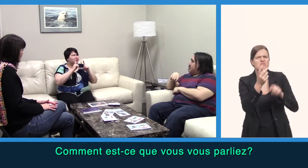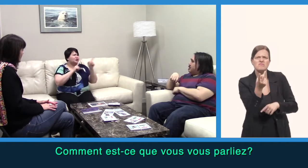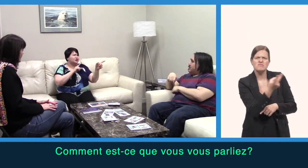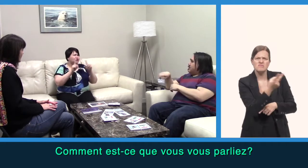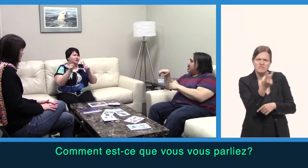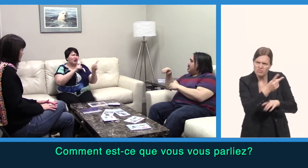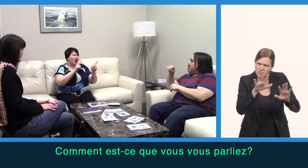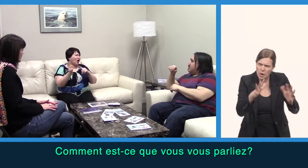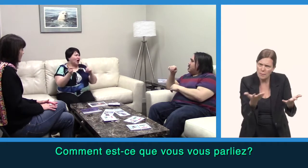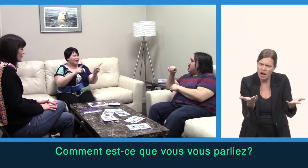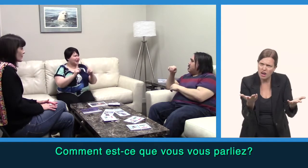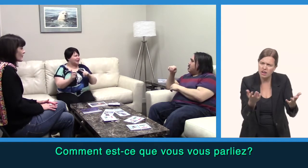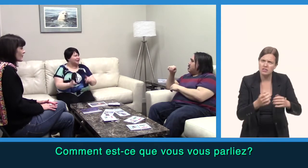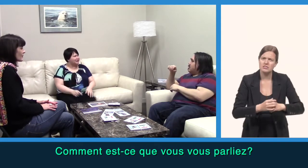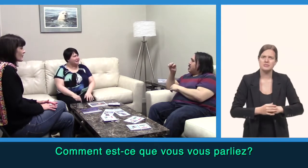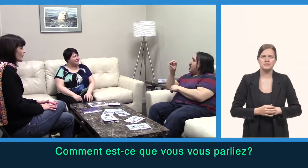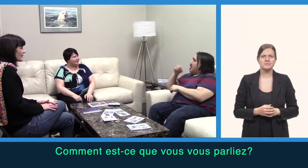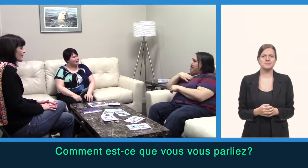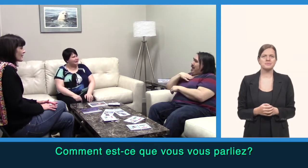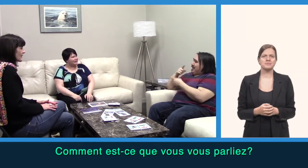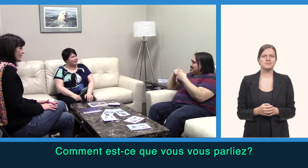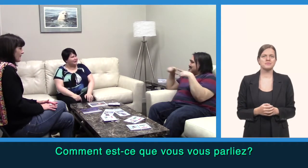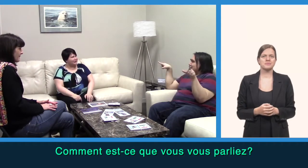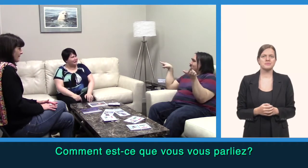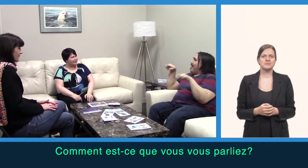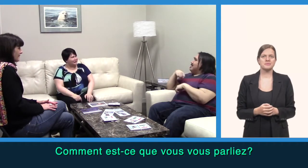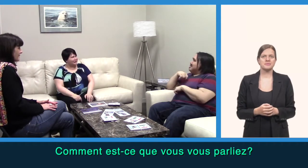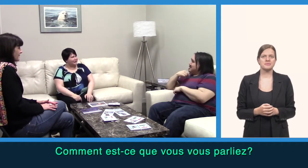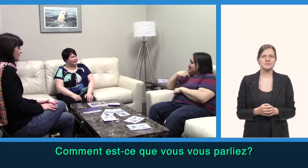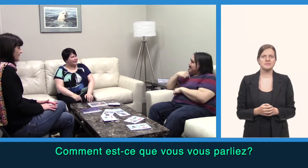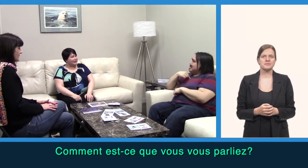How did you two talk?